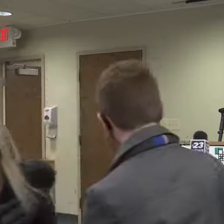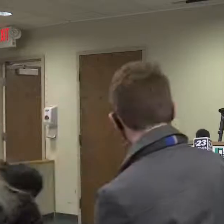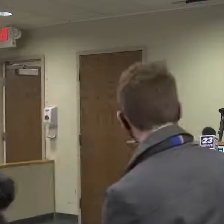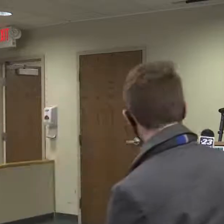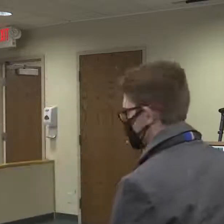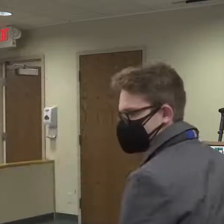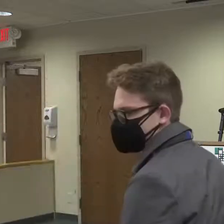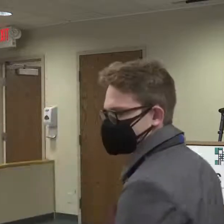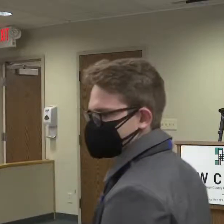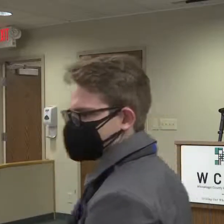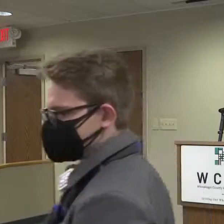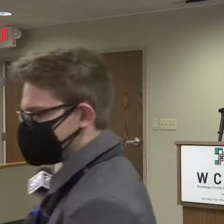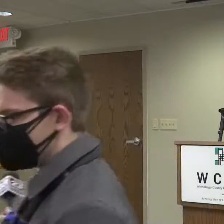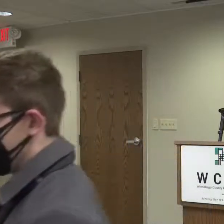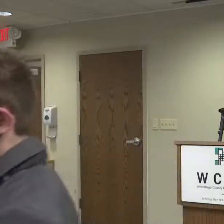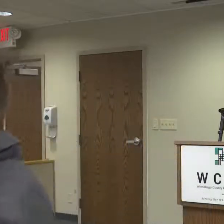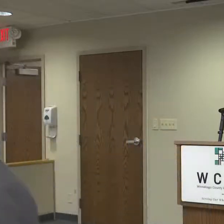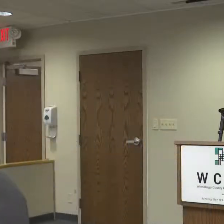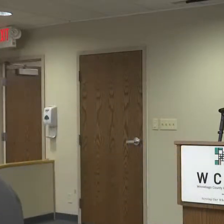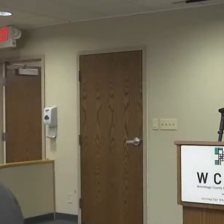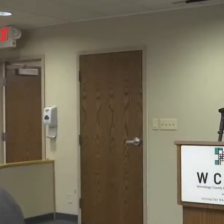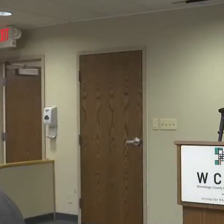Which will move it up a little bit.